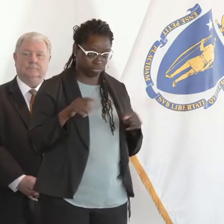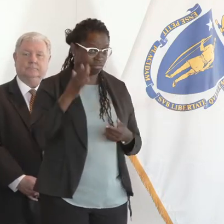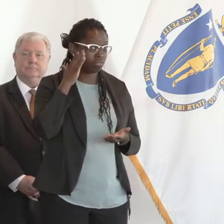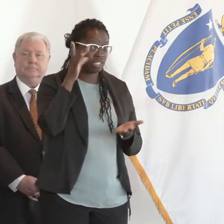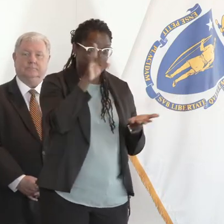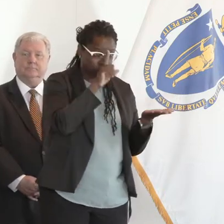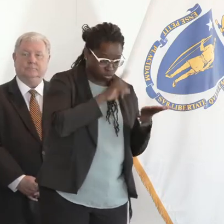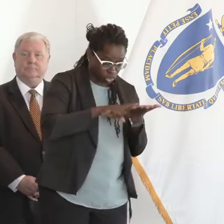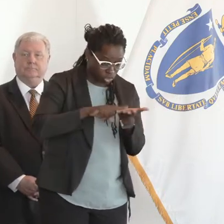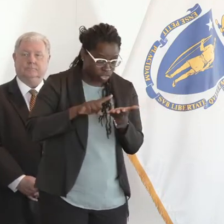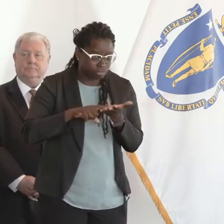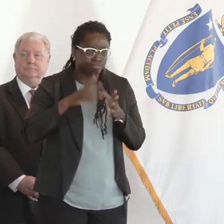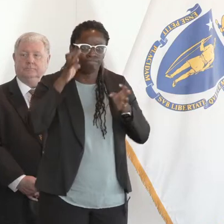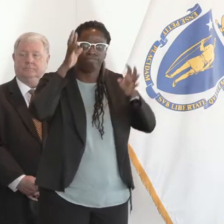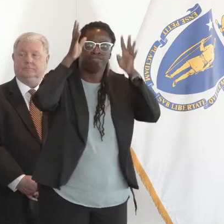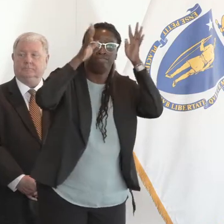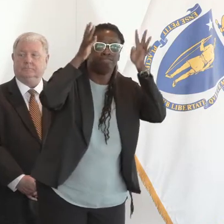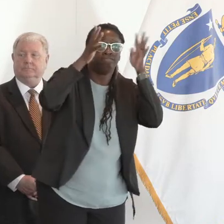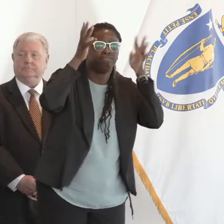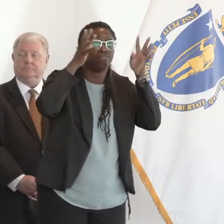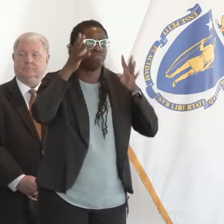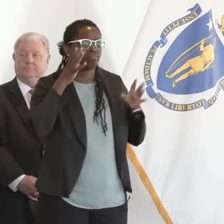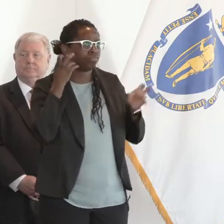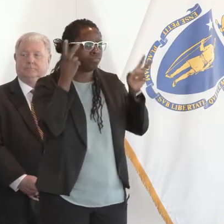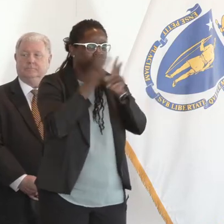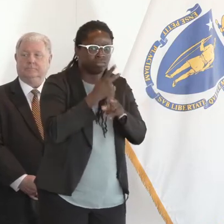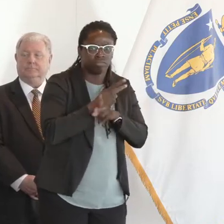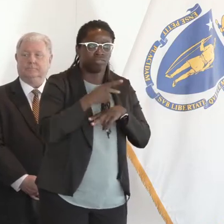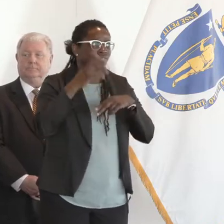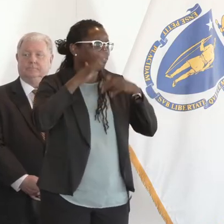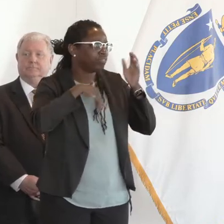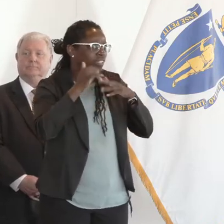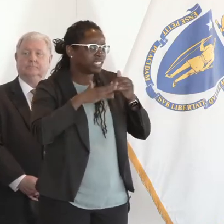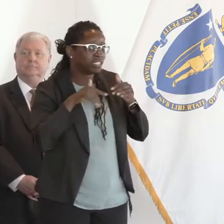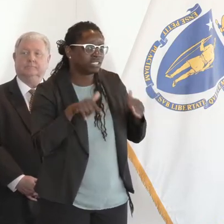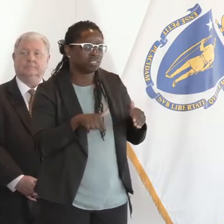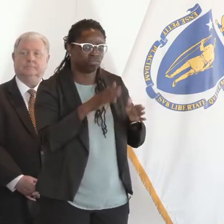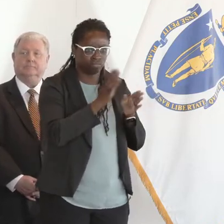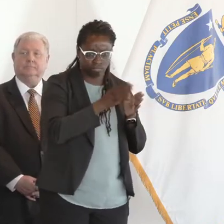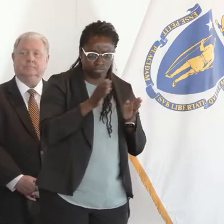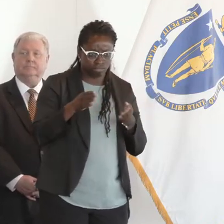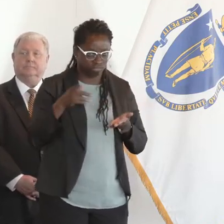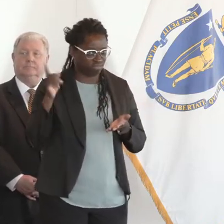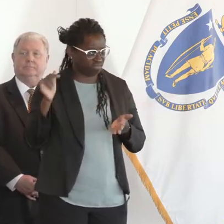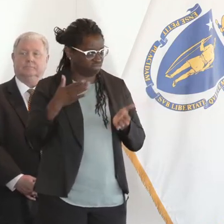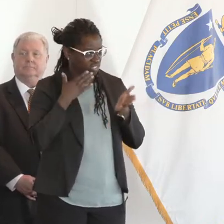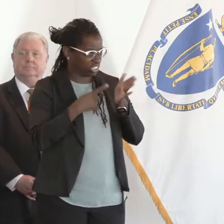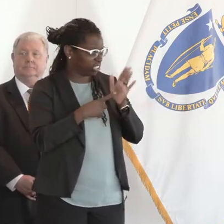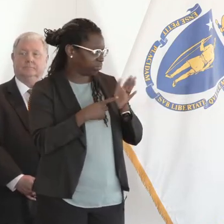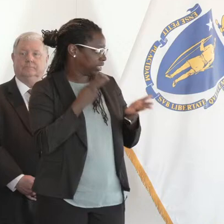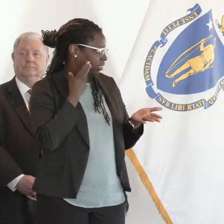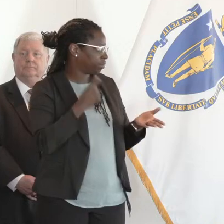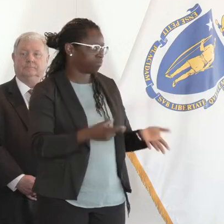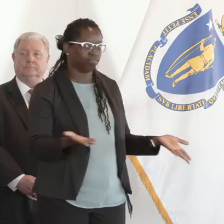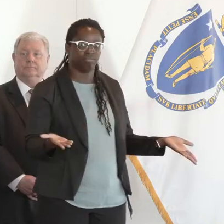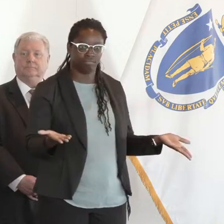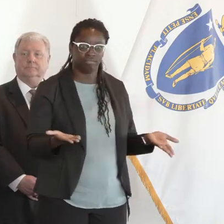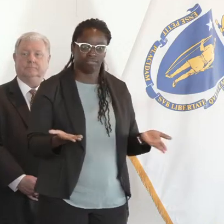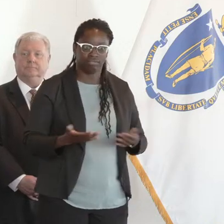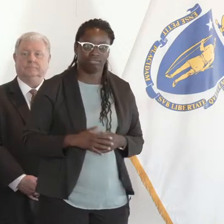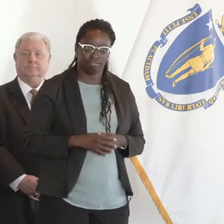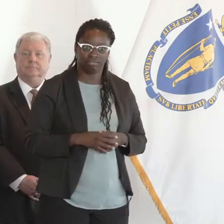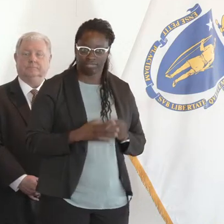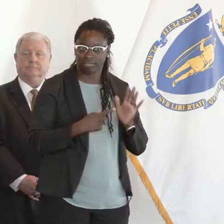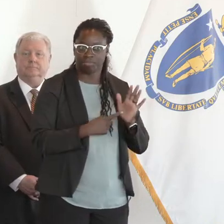with the facilities and really living the being the proof of what's possible through applying the theory to